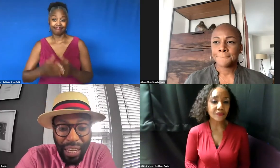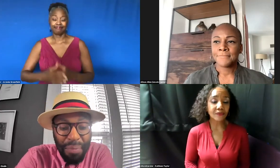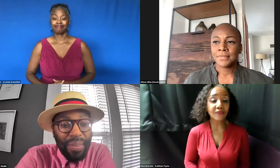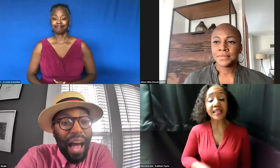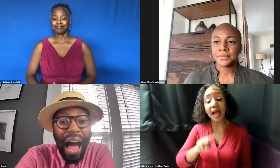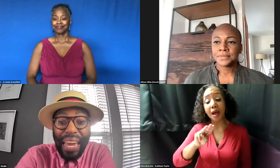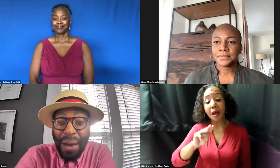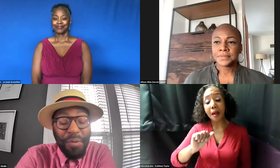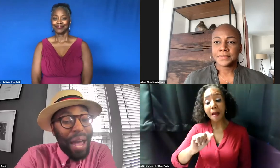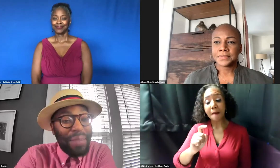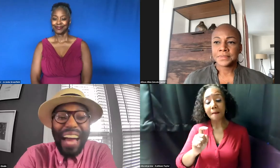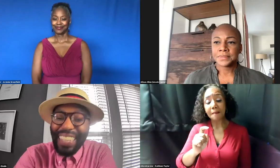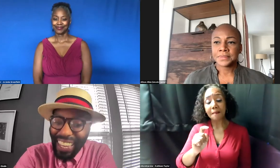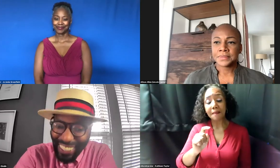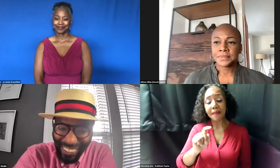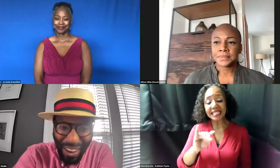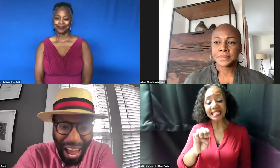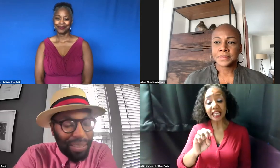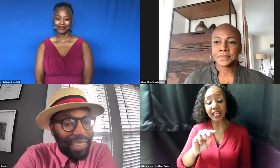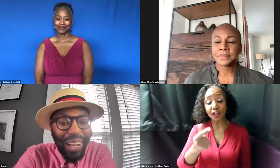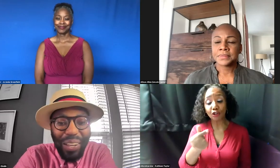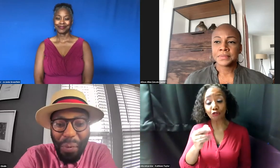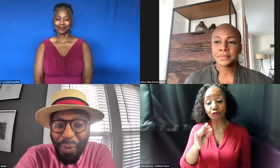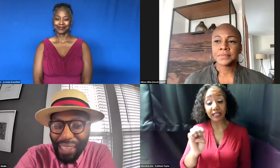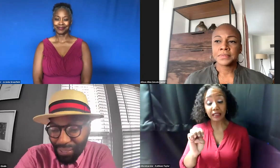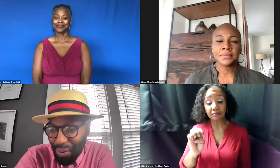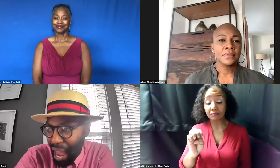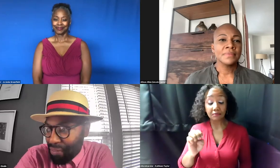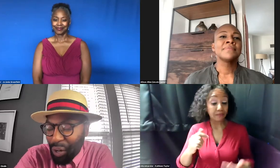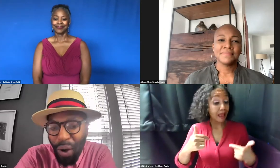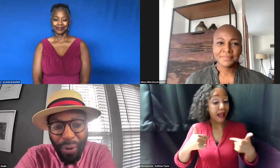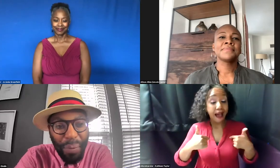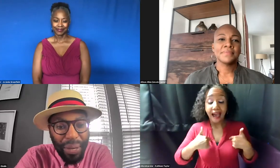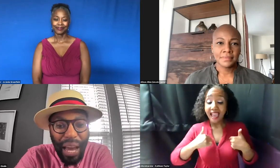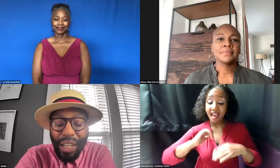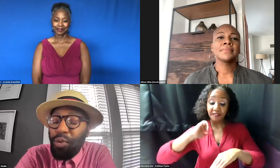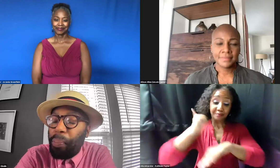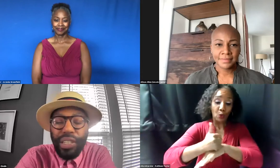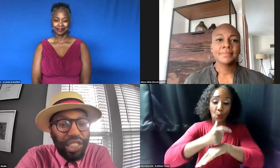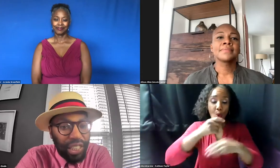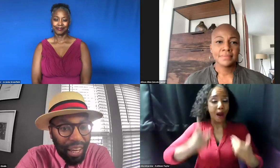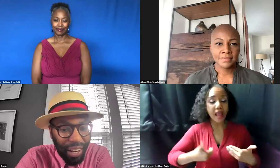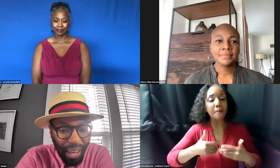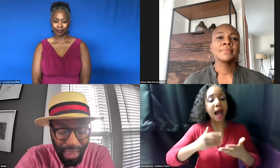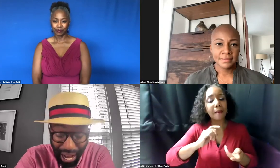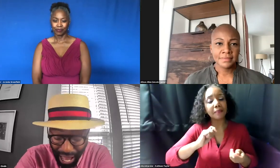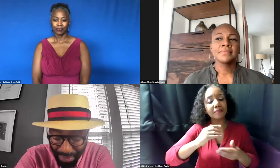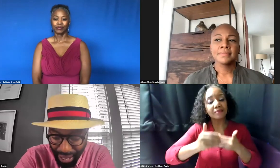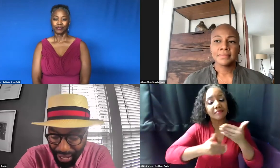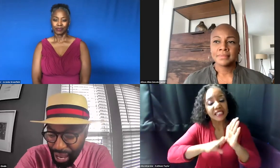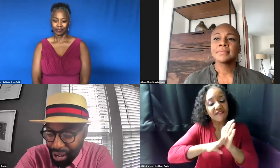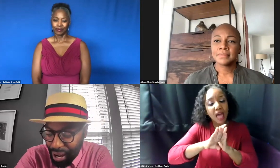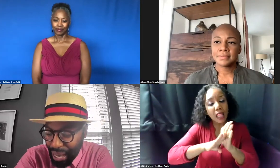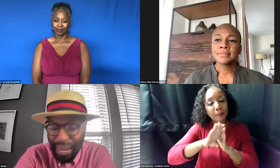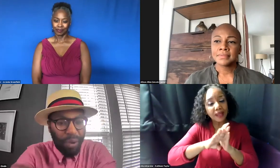Maxine Green, I am who I am not yet. So I am still in the process of arriving at who I want to be. I do appreciate that